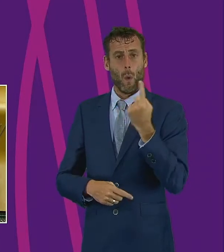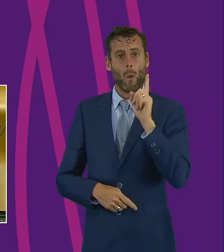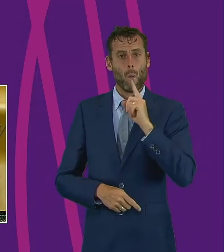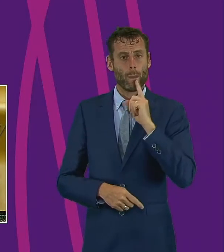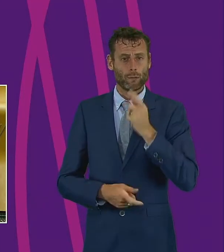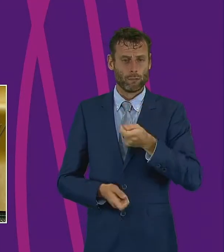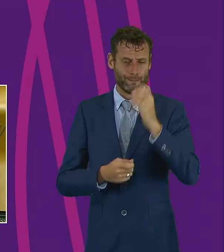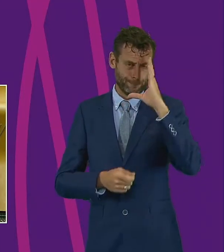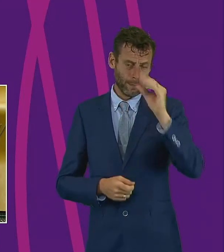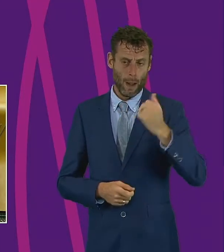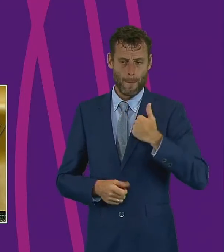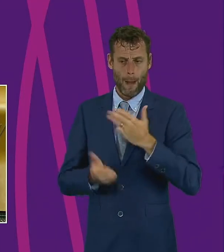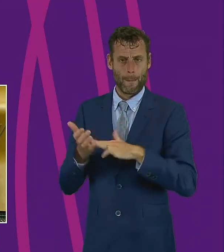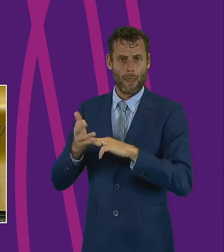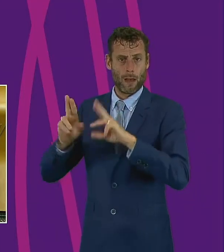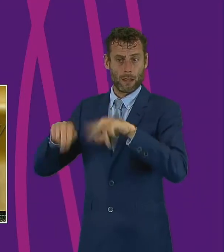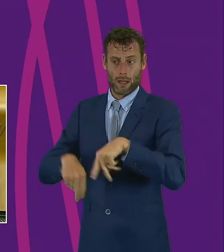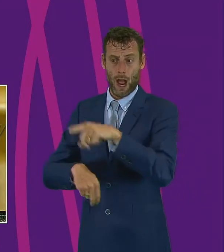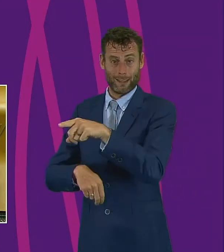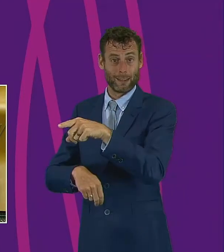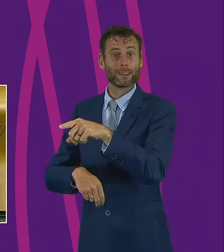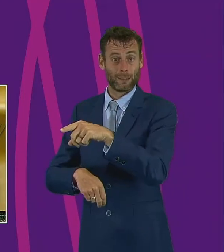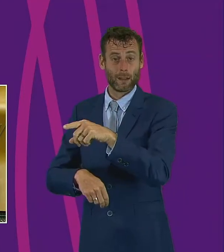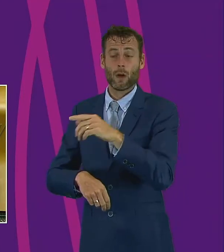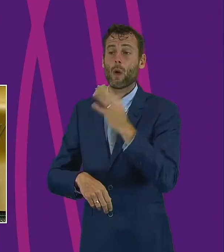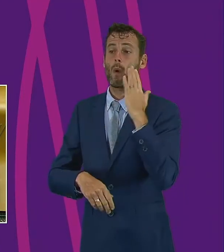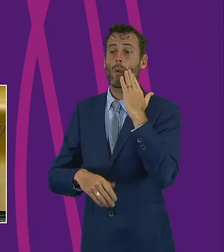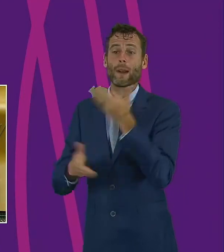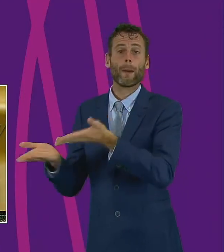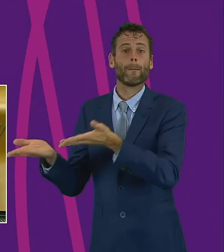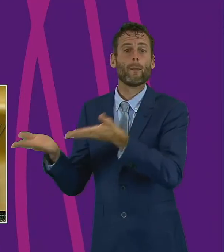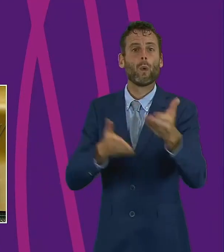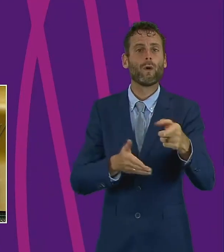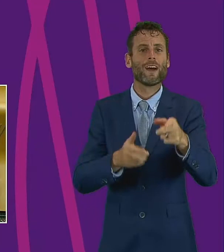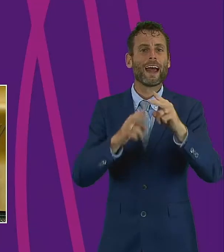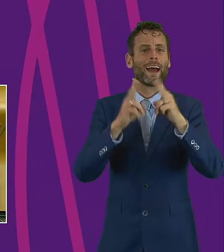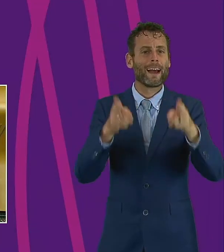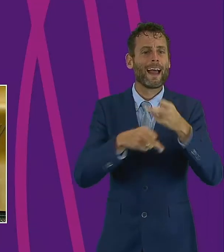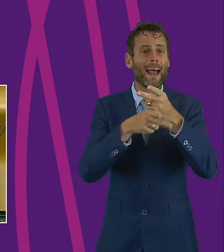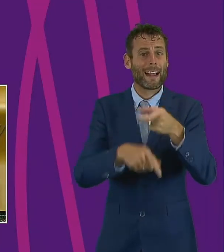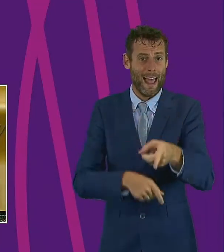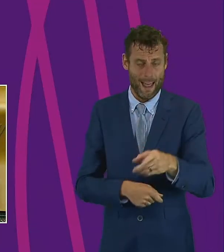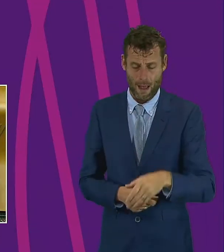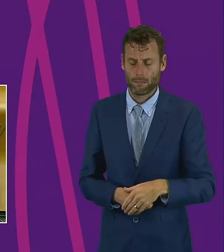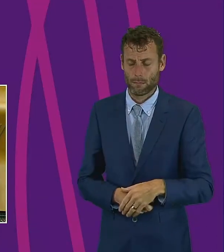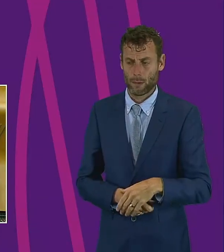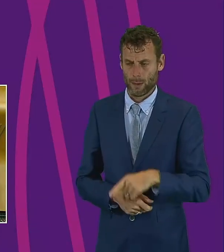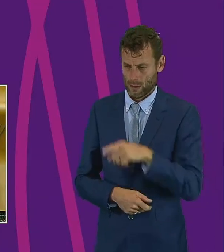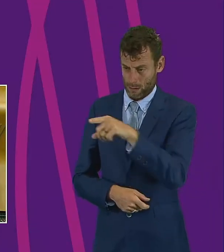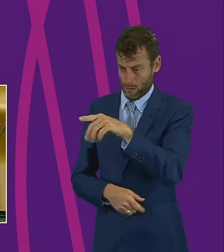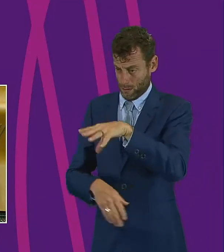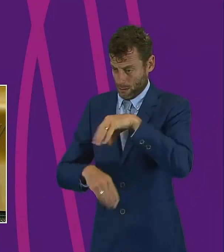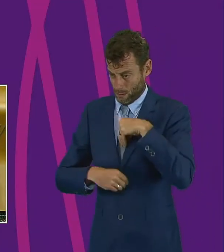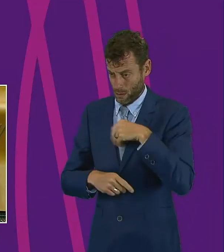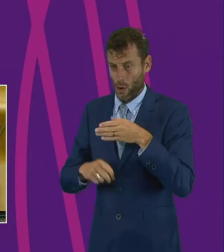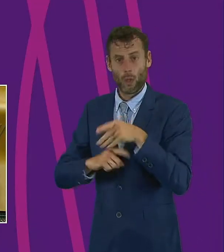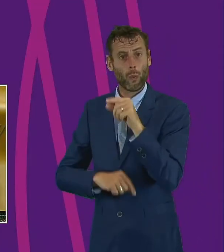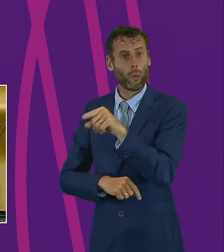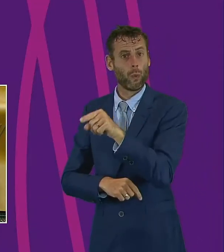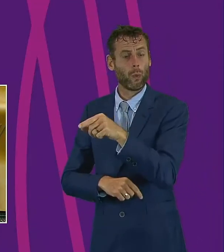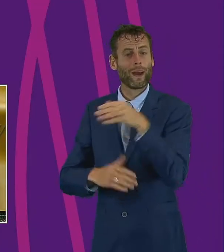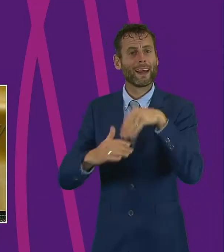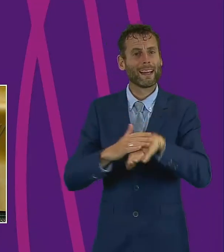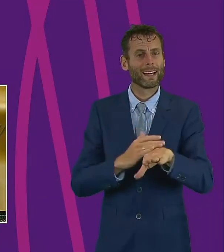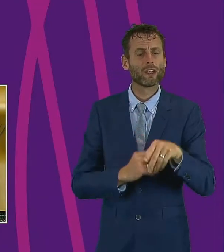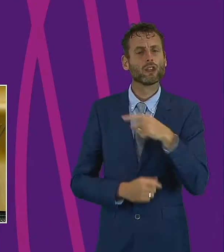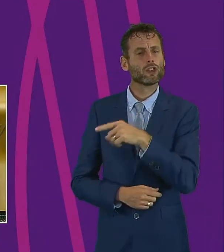from another resident who'd been discharged from hospital despite being clearly unwell. The fundamental questions that Sandra want answered is how